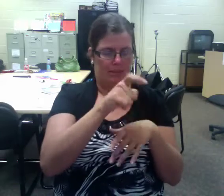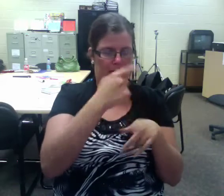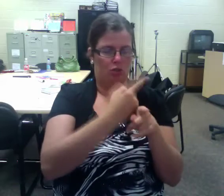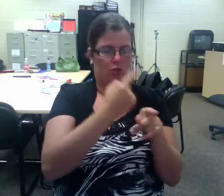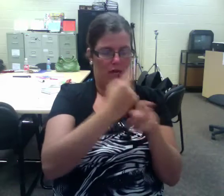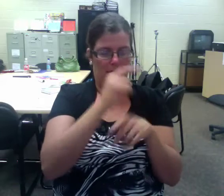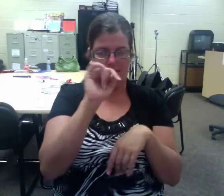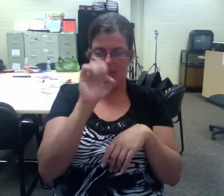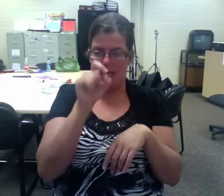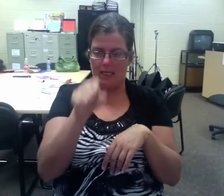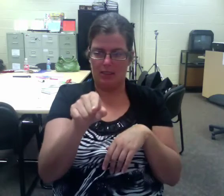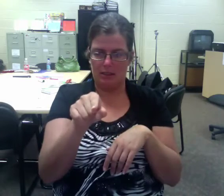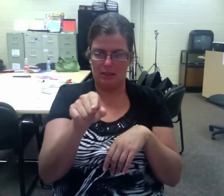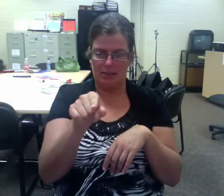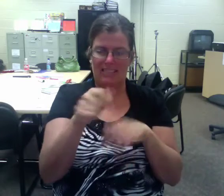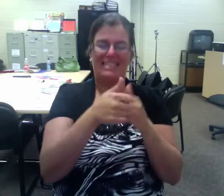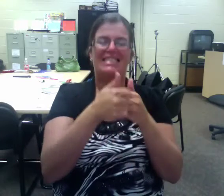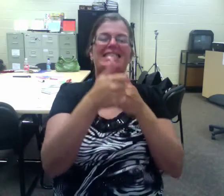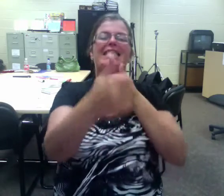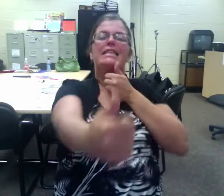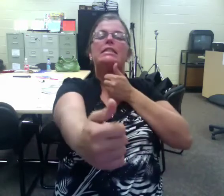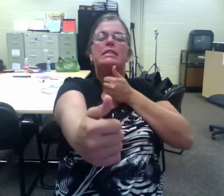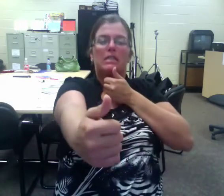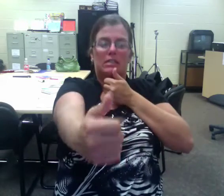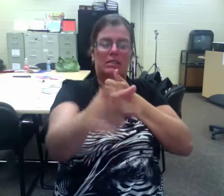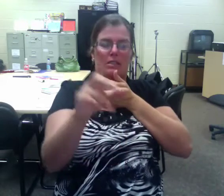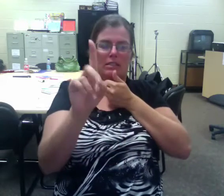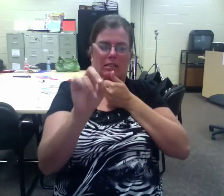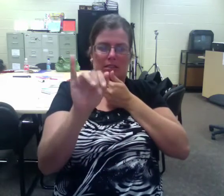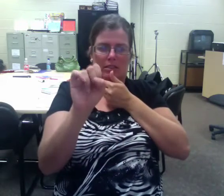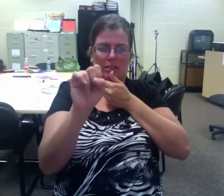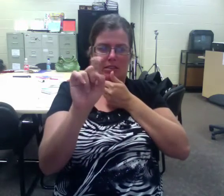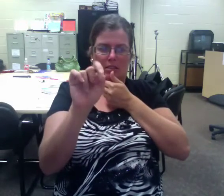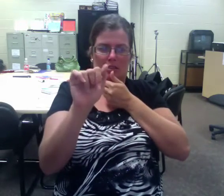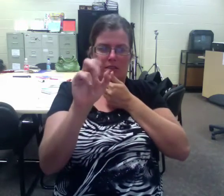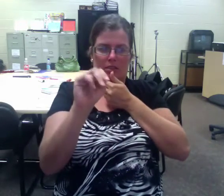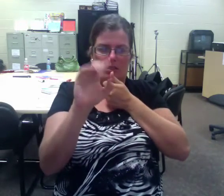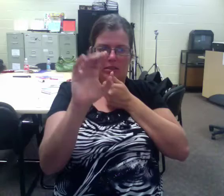All right, distance. They were a long ways away from where they were fighting.